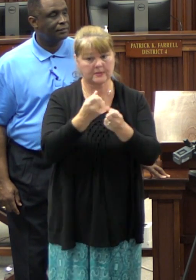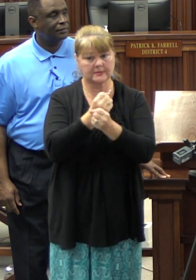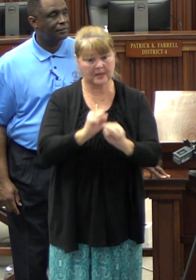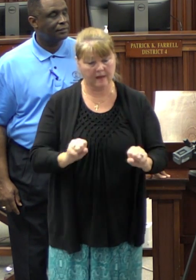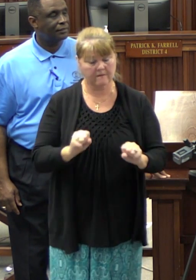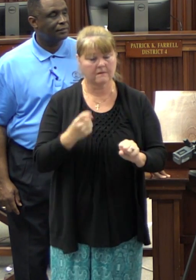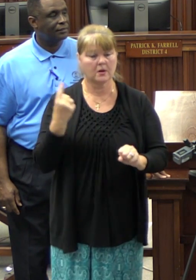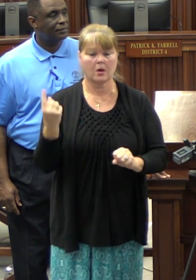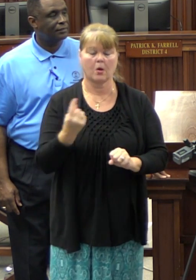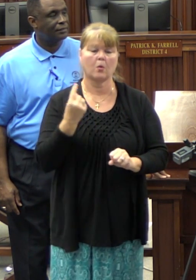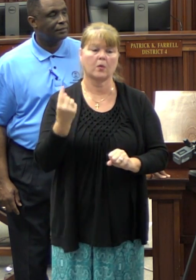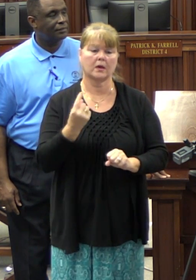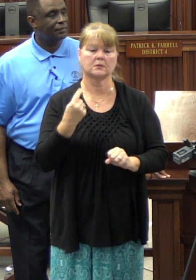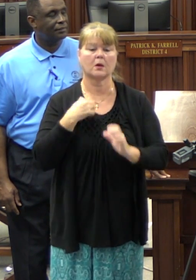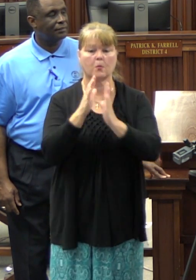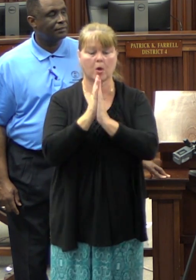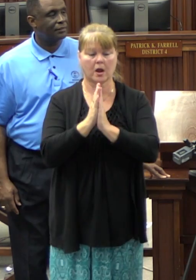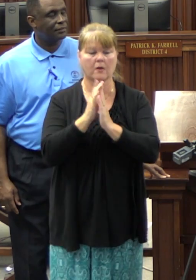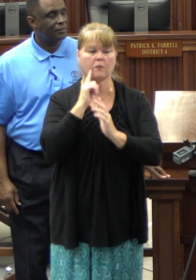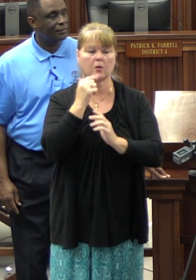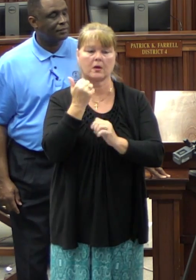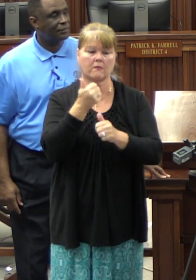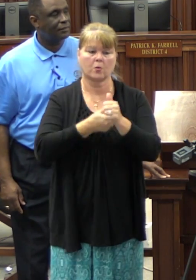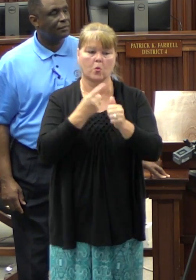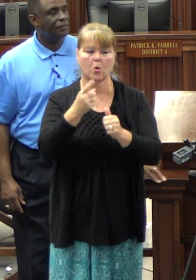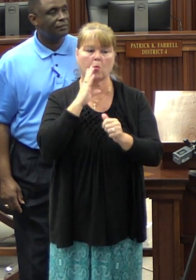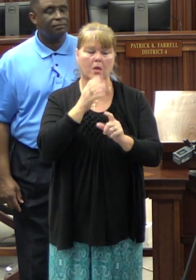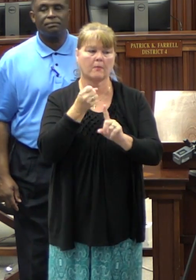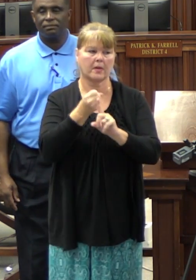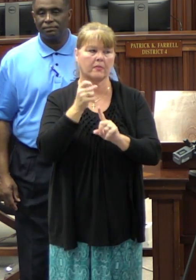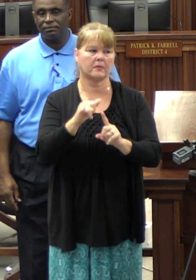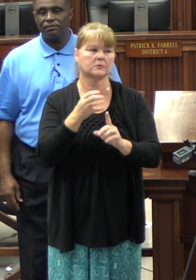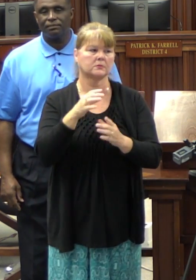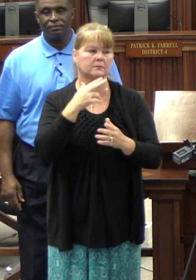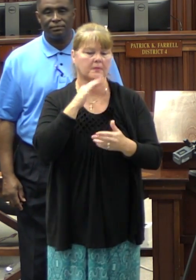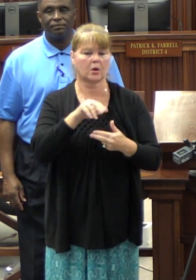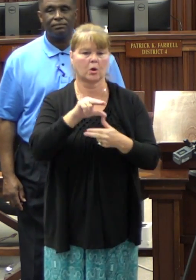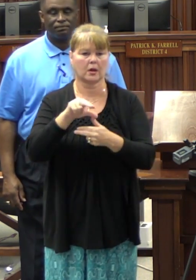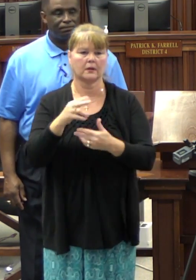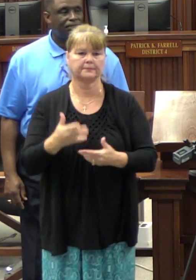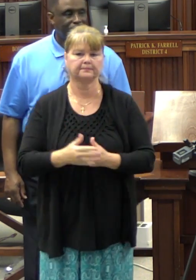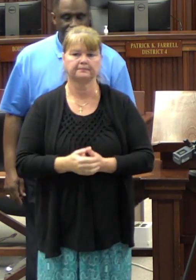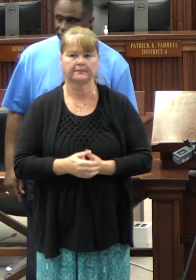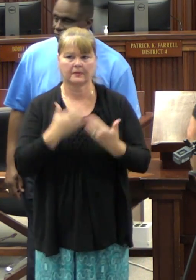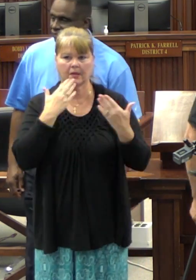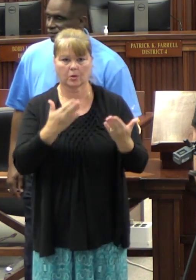safe. And as always, our prayers go out to those that are going to be impacted. So thank you.